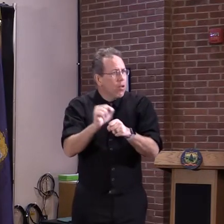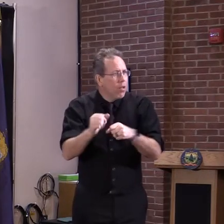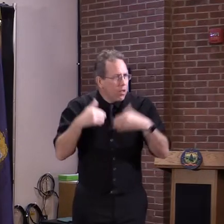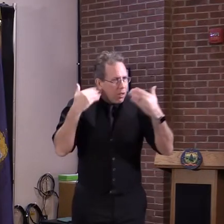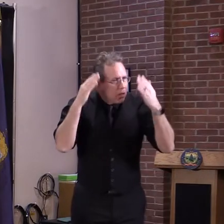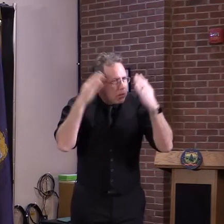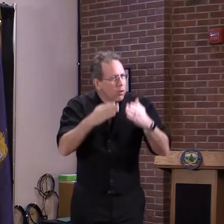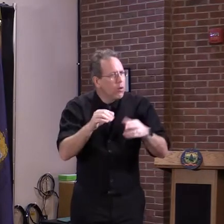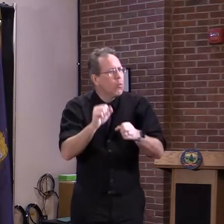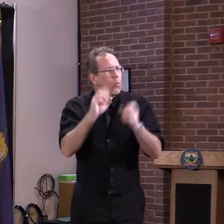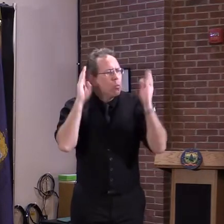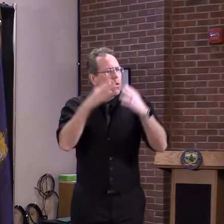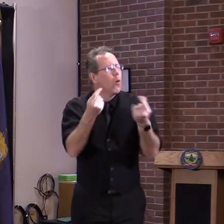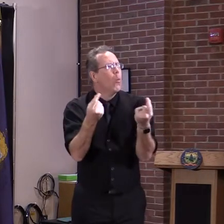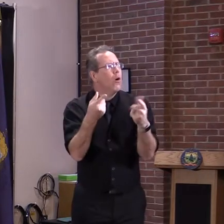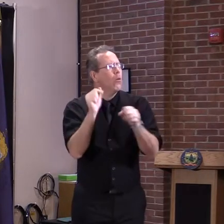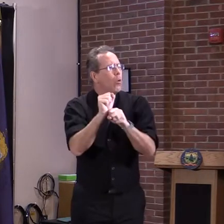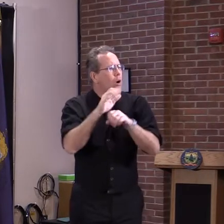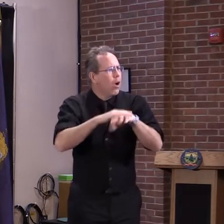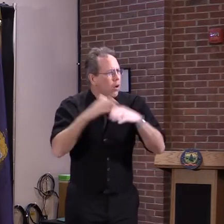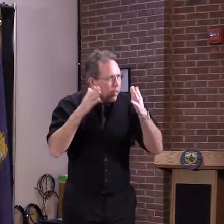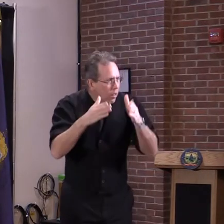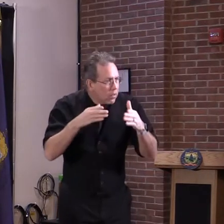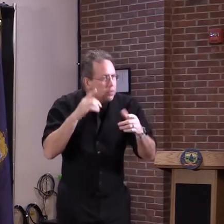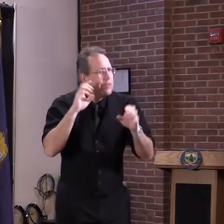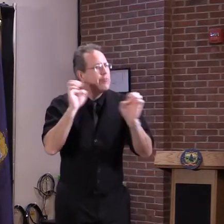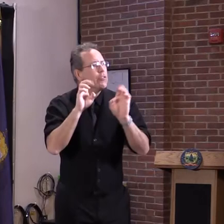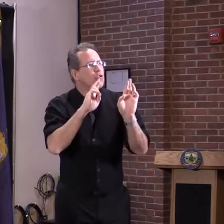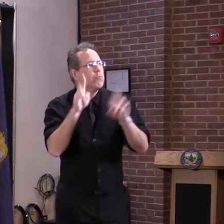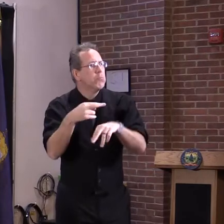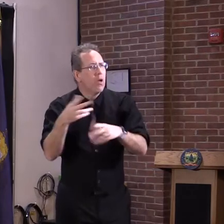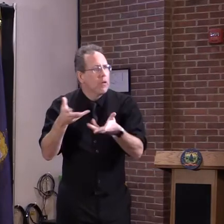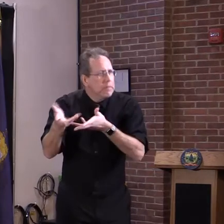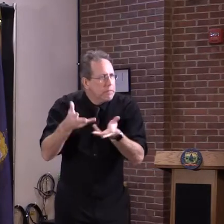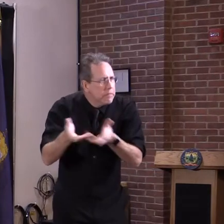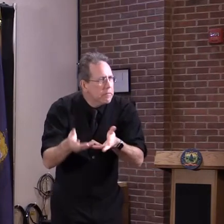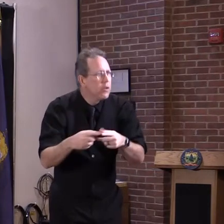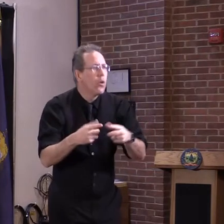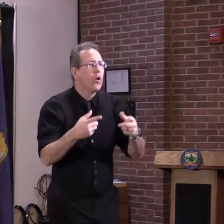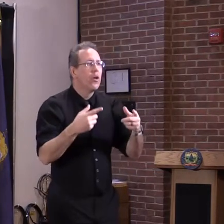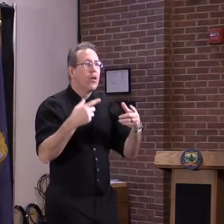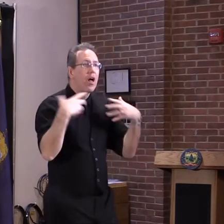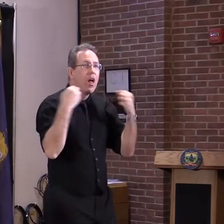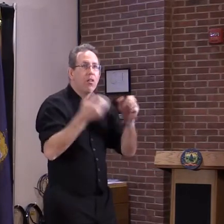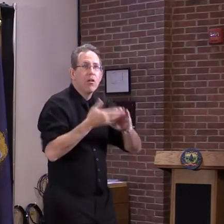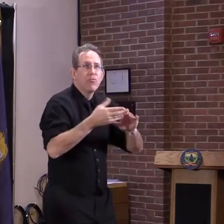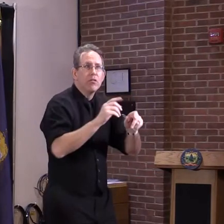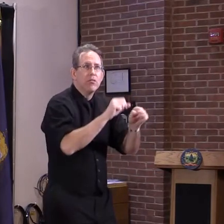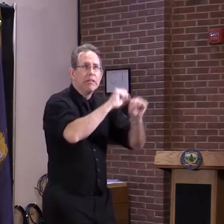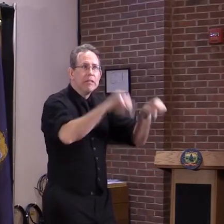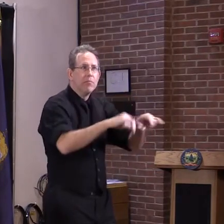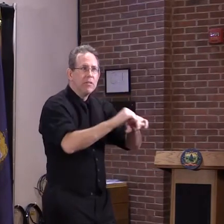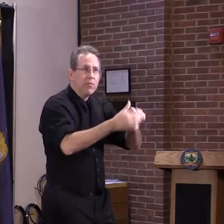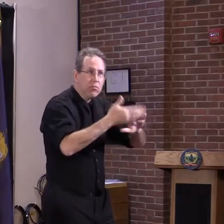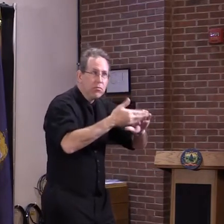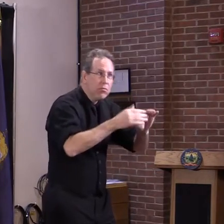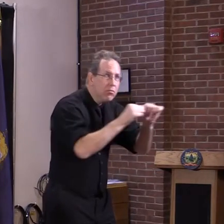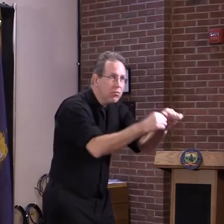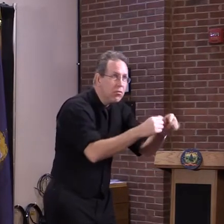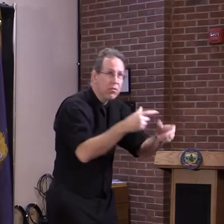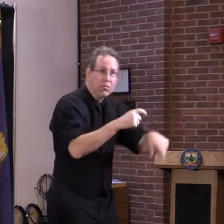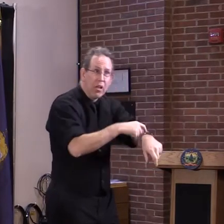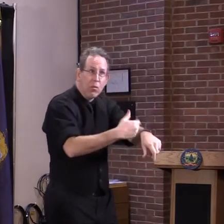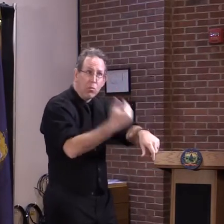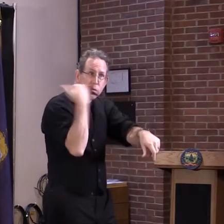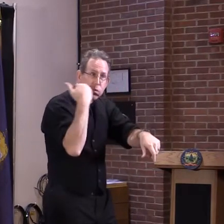in an emergency response and in the health operations center continues to decrease as these recent months have